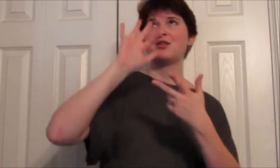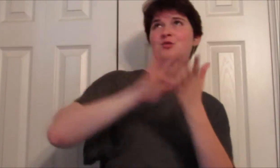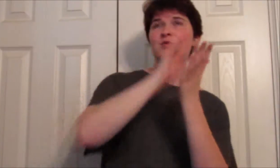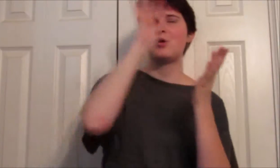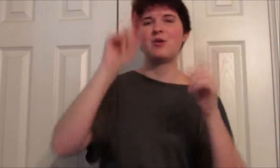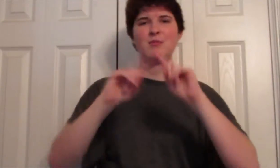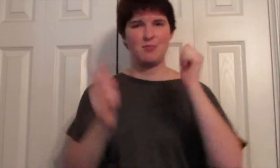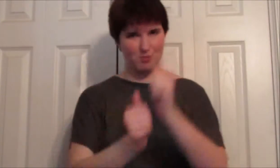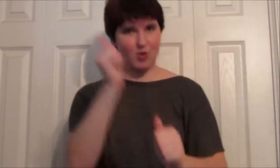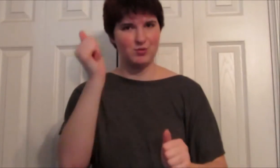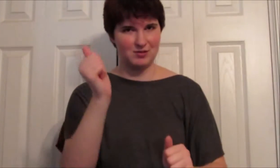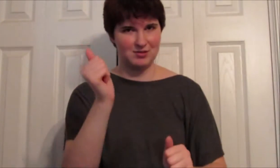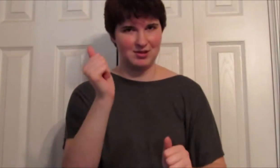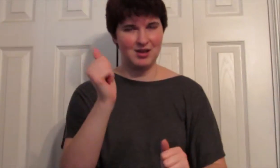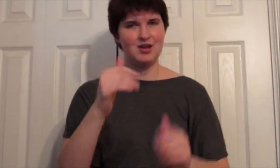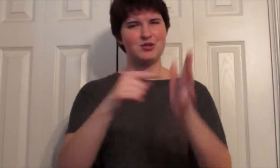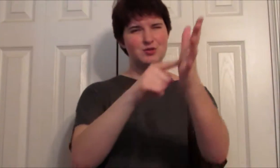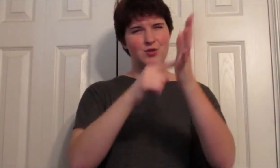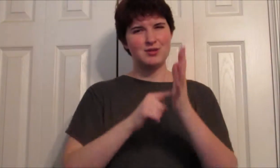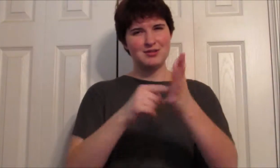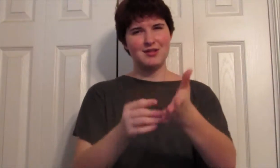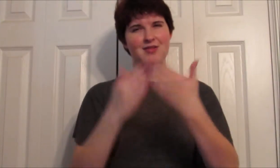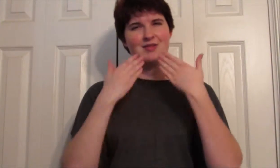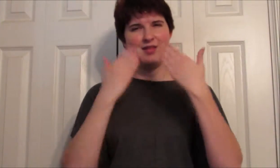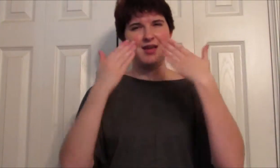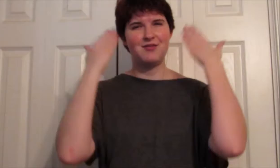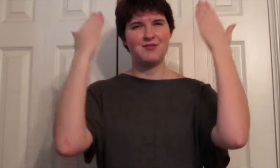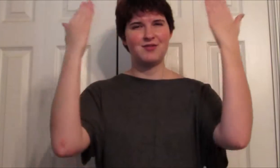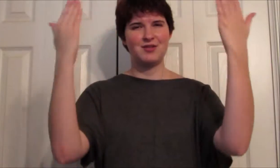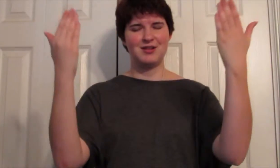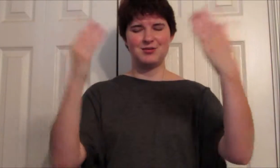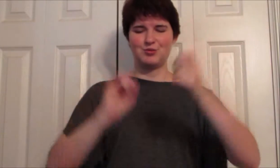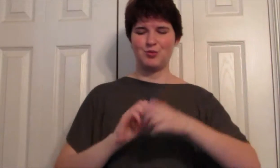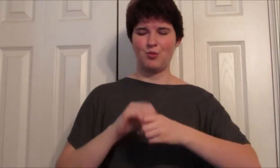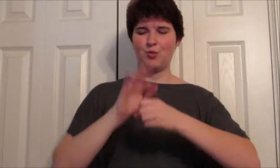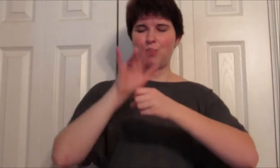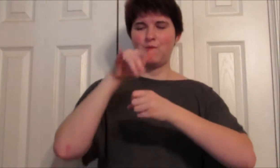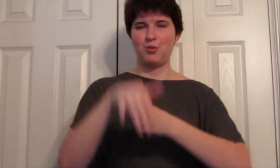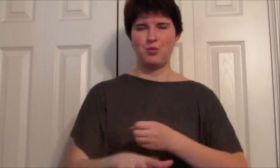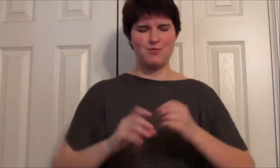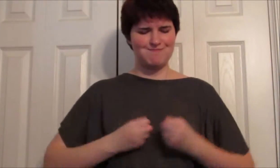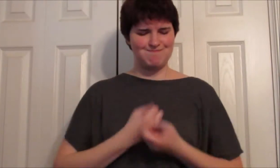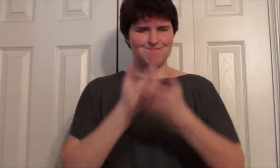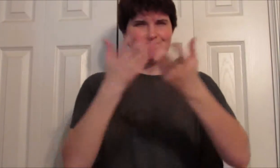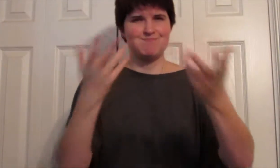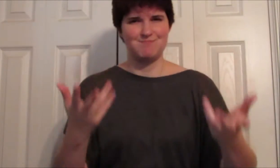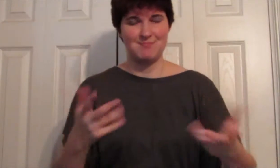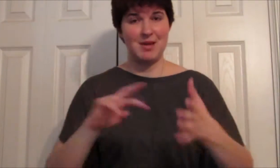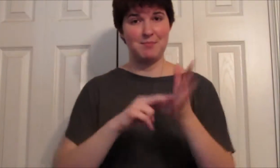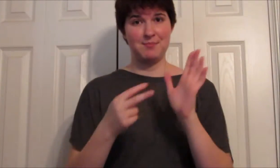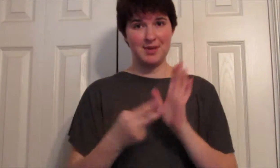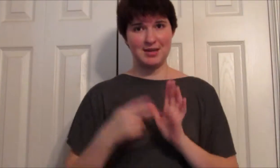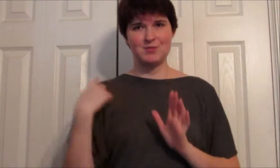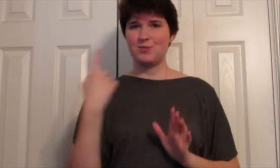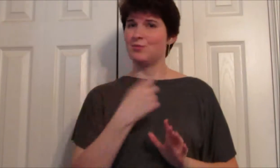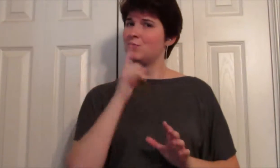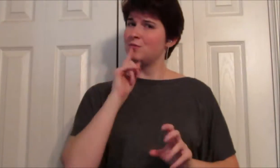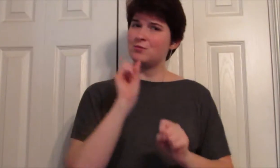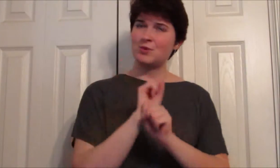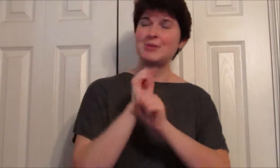But mostly, it shows us that thankfulness overflows. That means when we are genuinely thankful